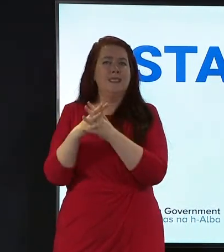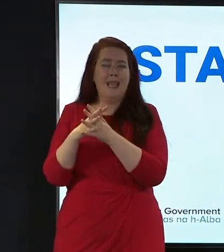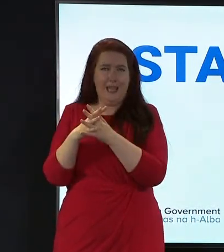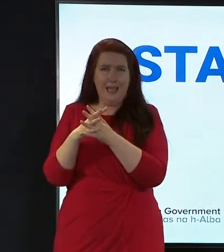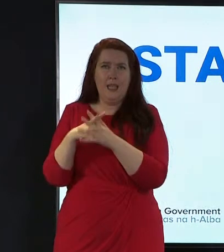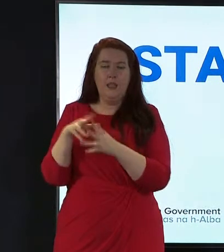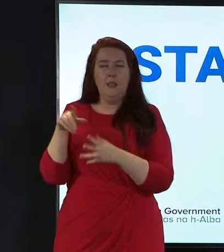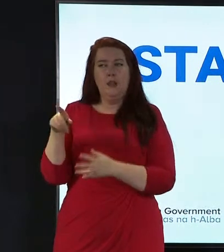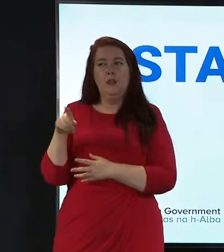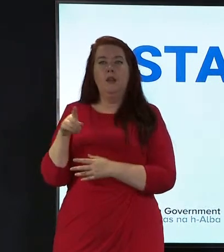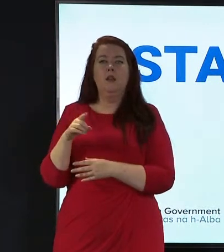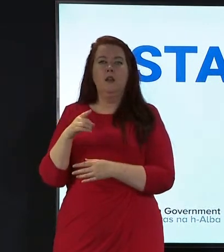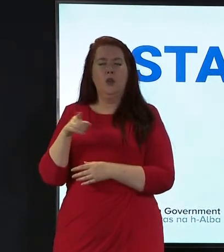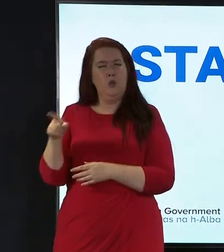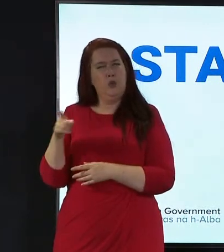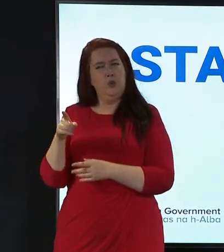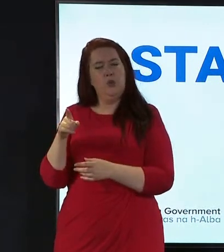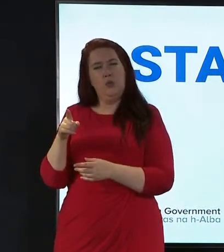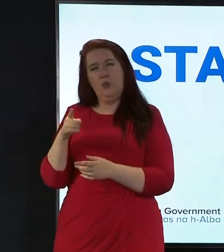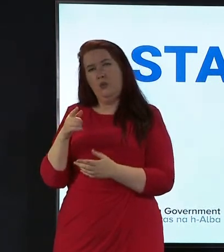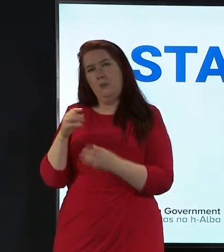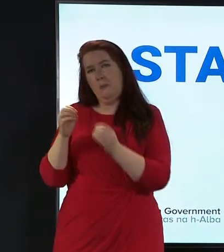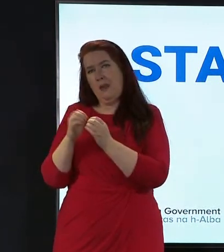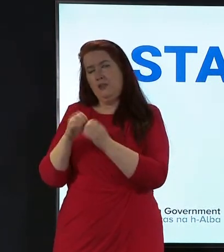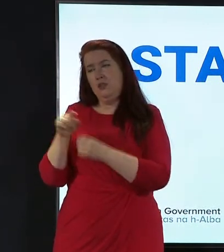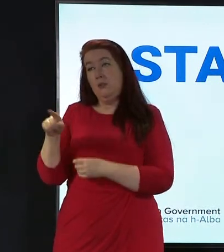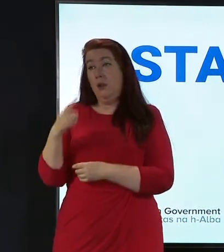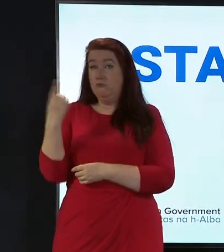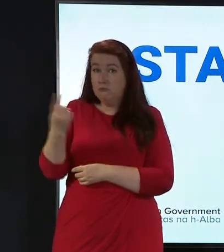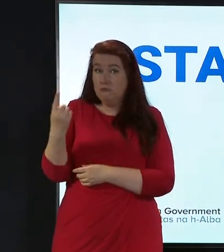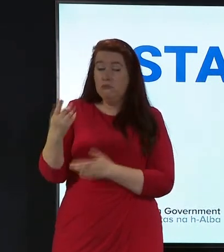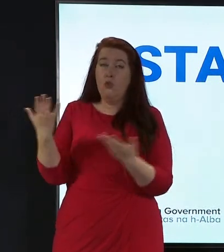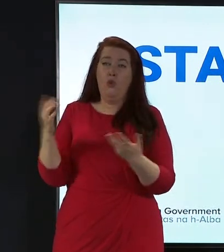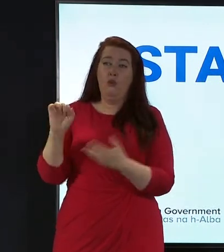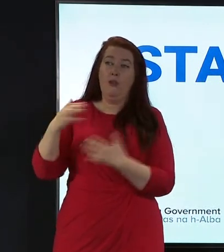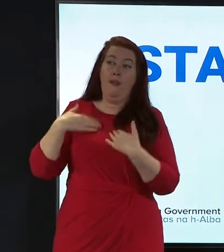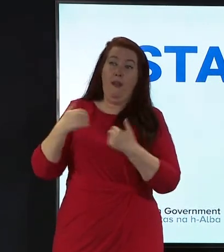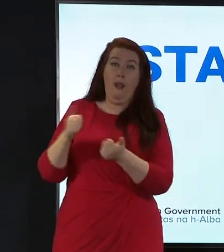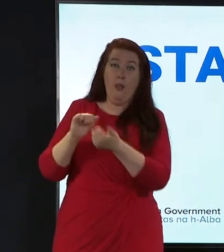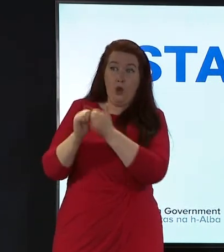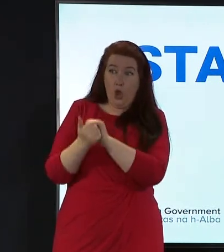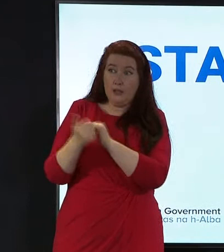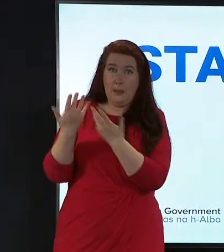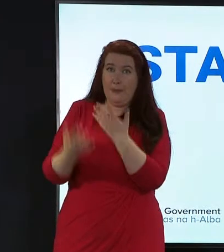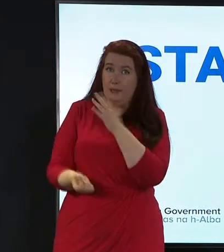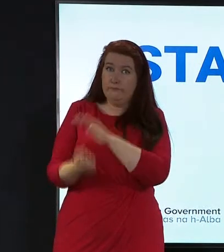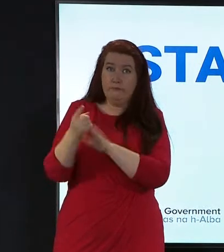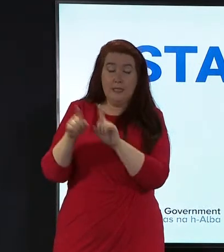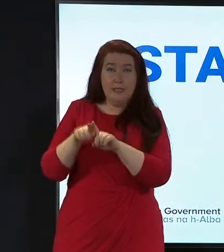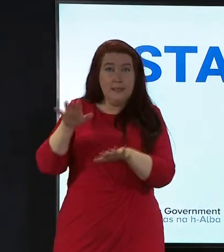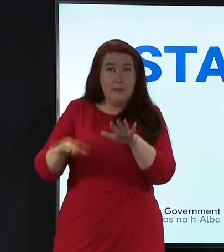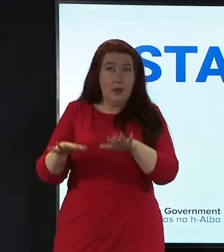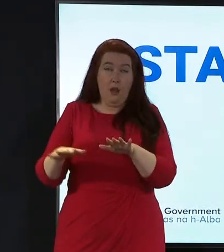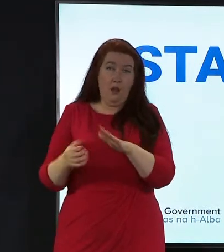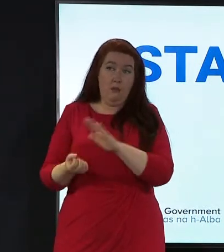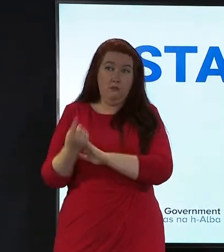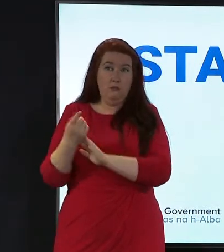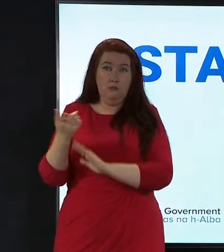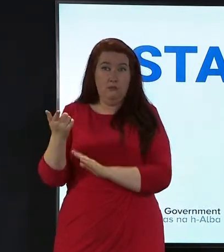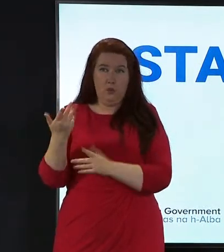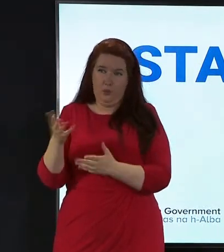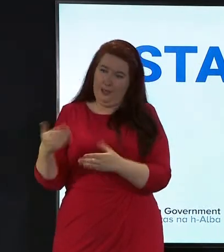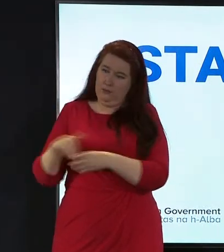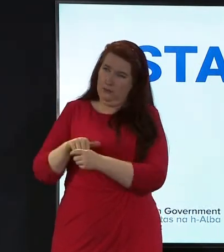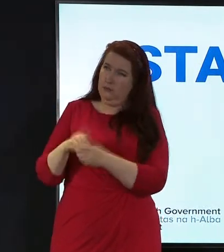You kind of touched upon this in your answer, but I just wondered, have you or your health colleagues faced any similar incidents like this since taking up